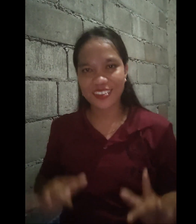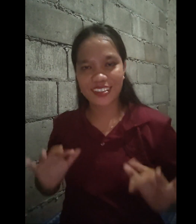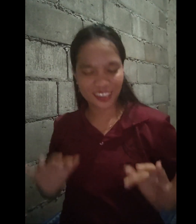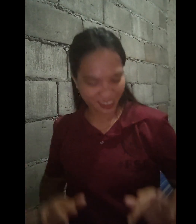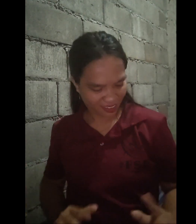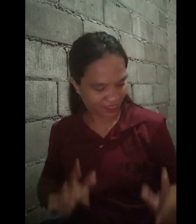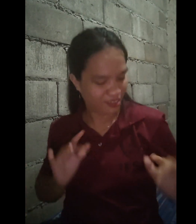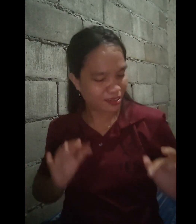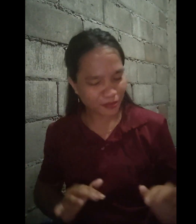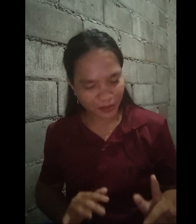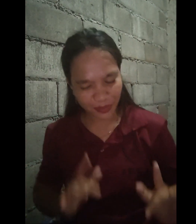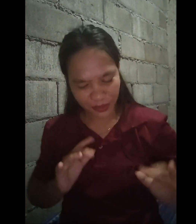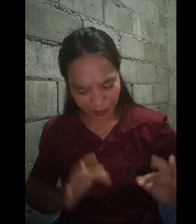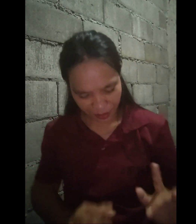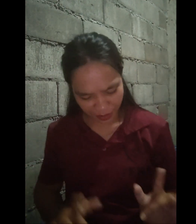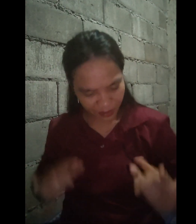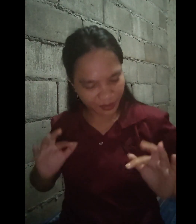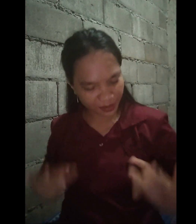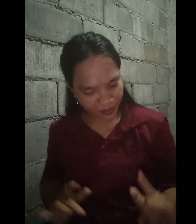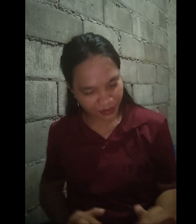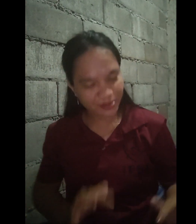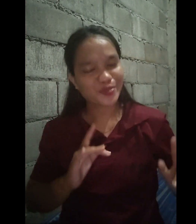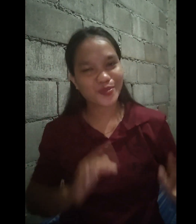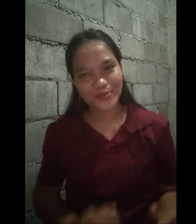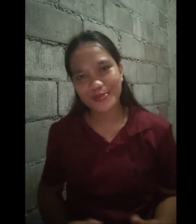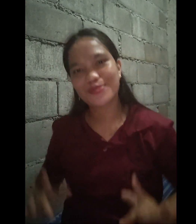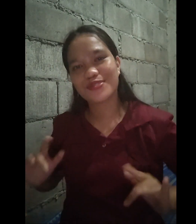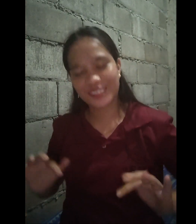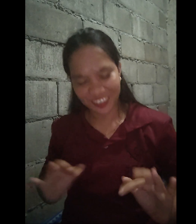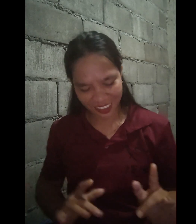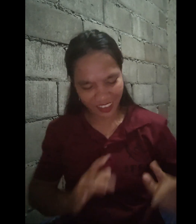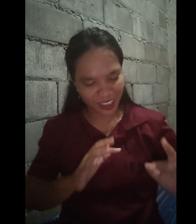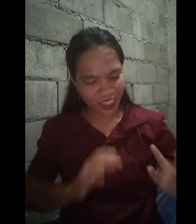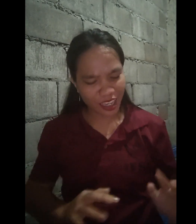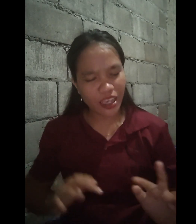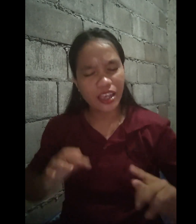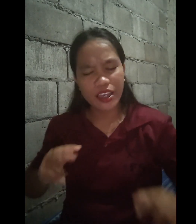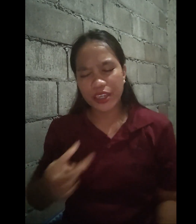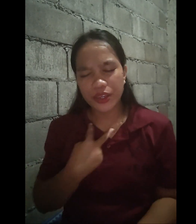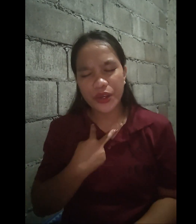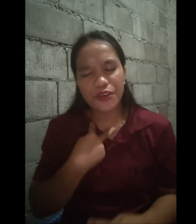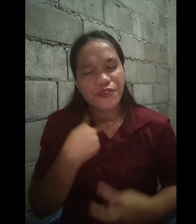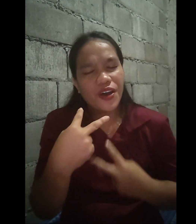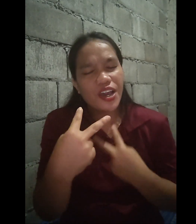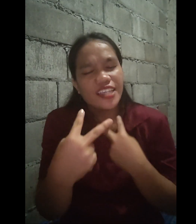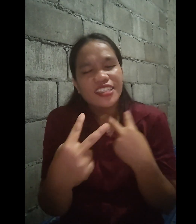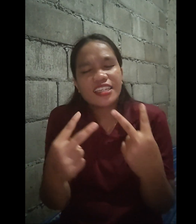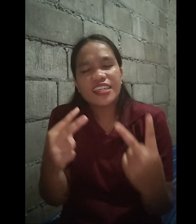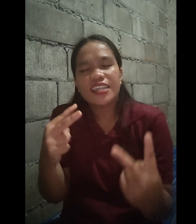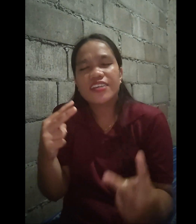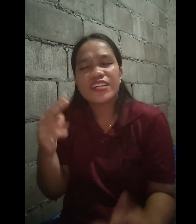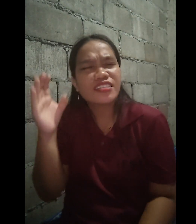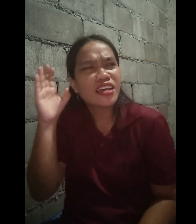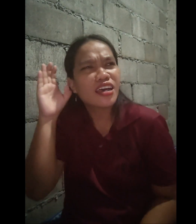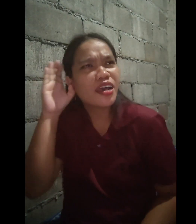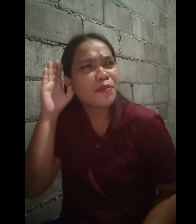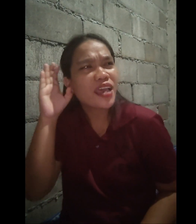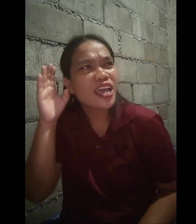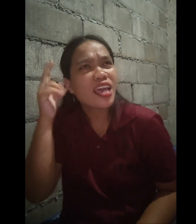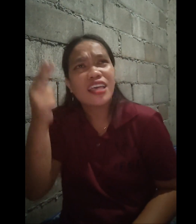There. Tin, tin, tin, tin, tin, tin, tin, tin, tin, tin. You're the voice inside my head,